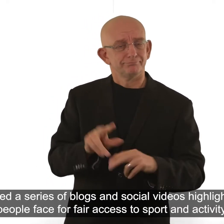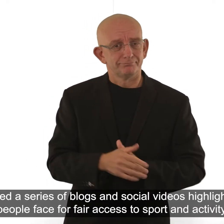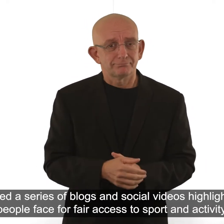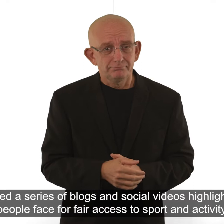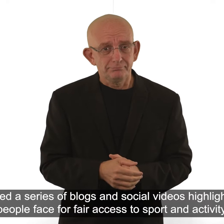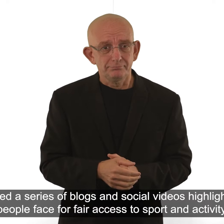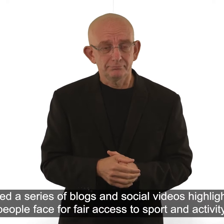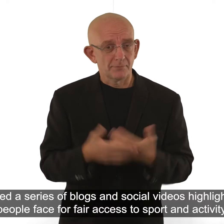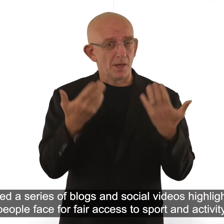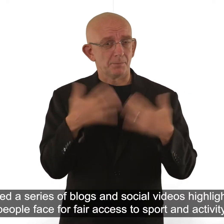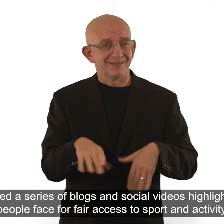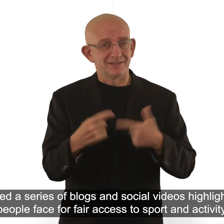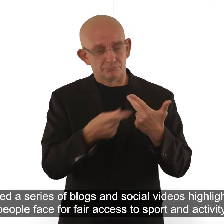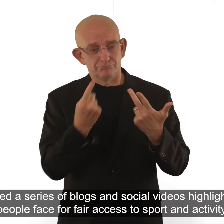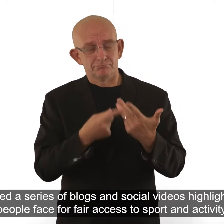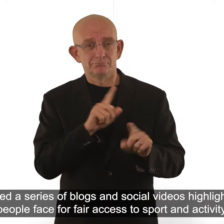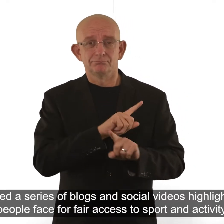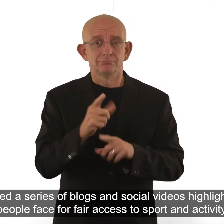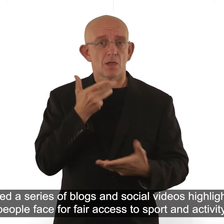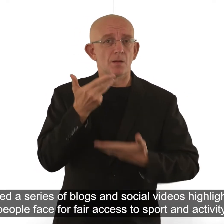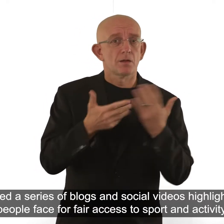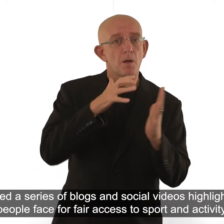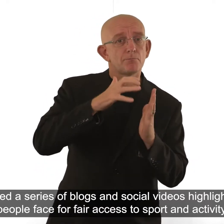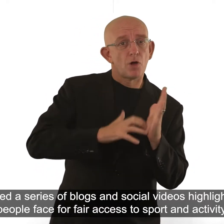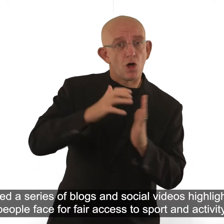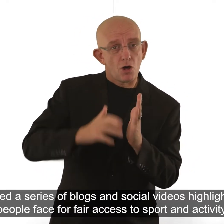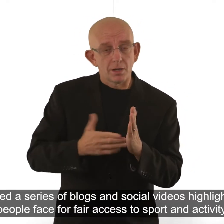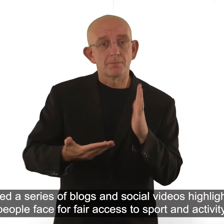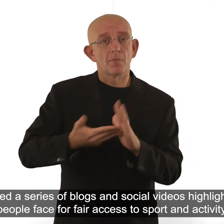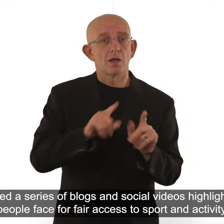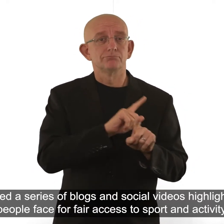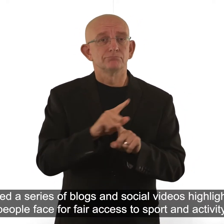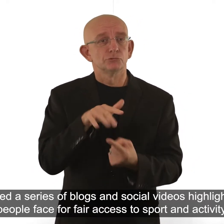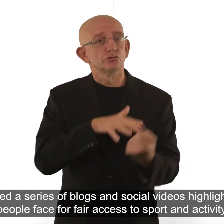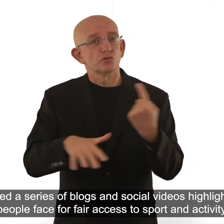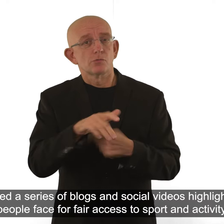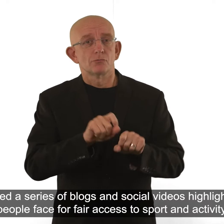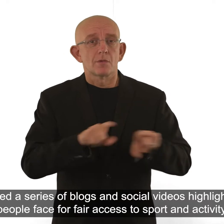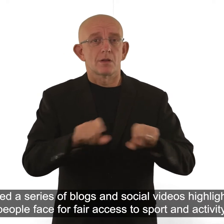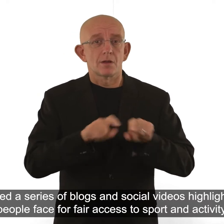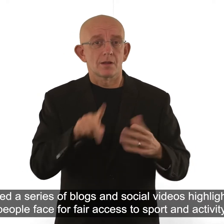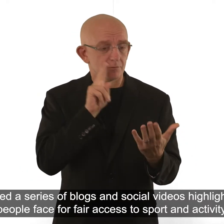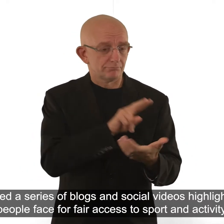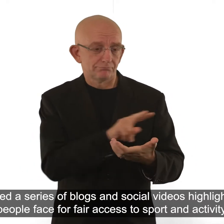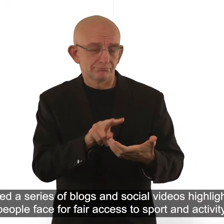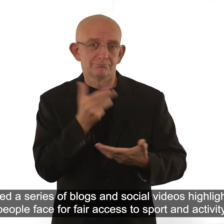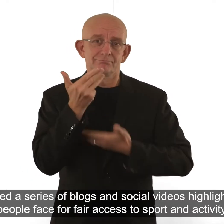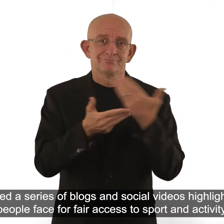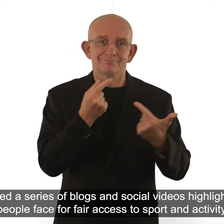We published a series of blogs and social videos highlighting the fight disabled people face for fair access to